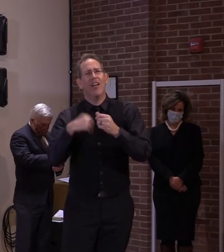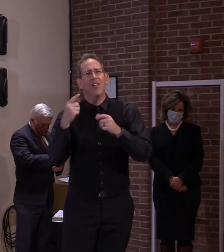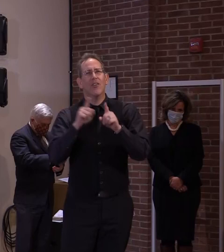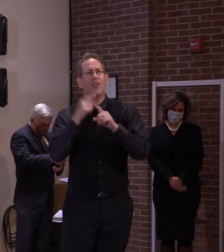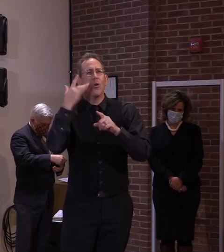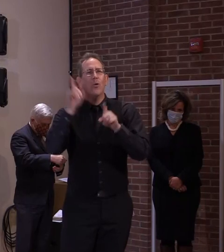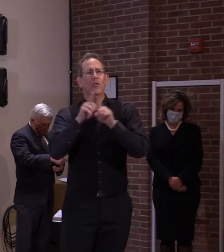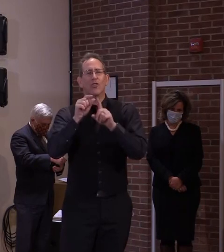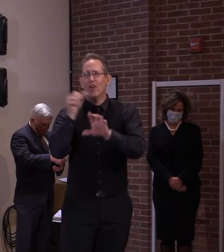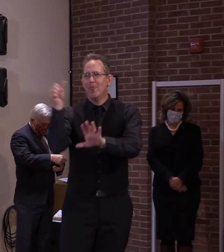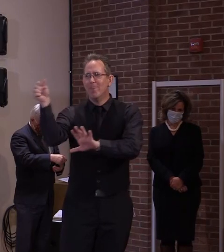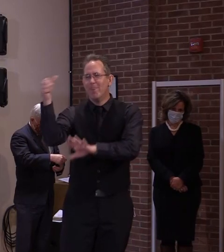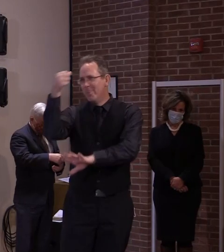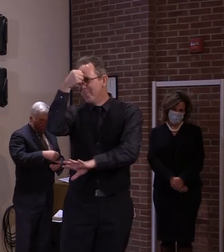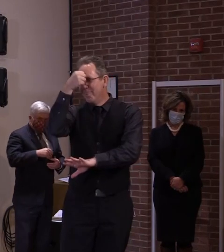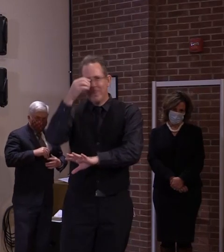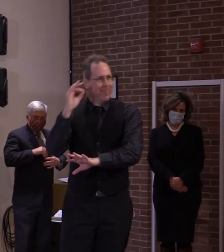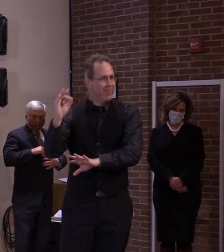Ham Davis of Vermont Journal.